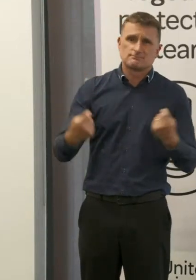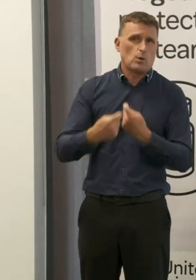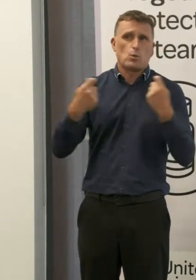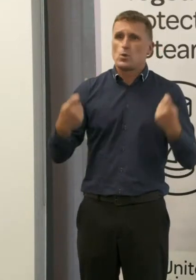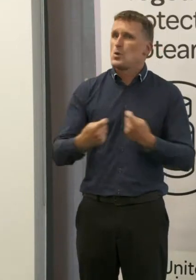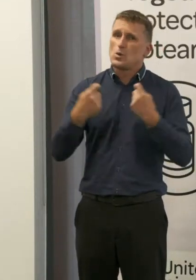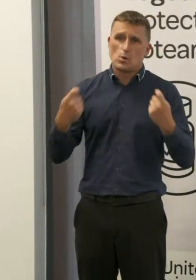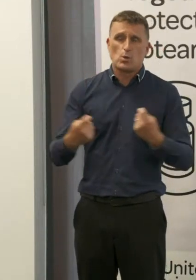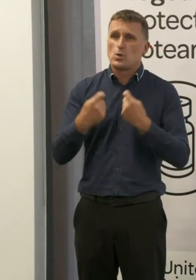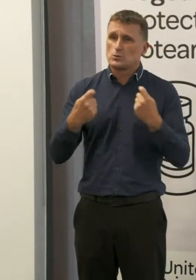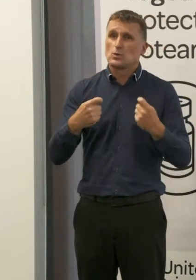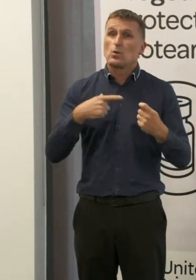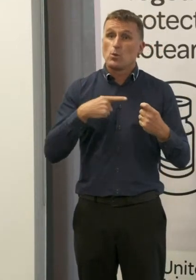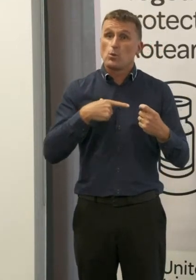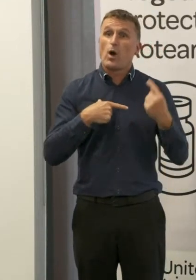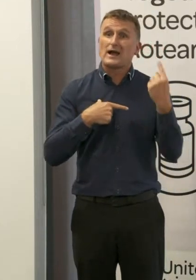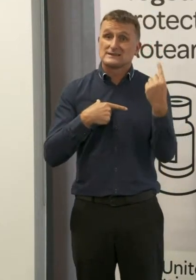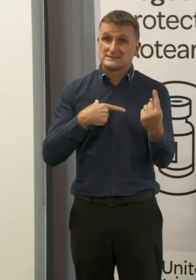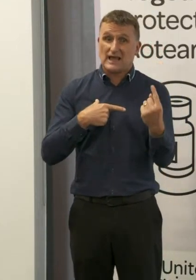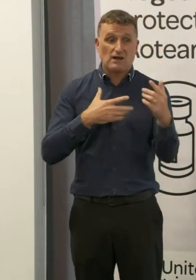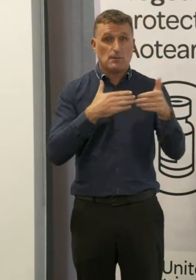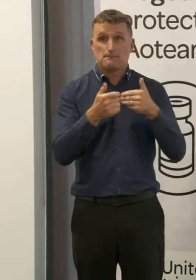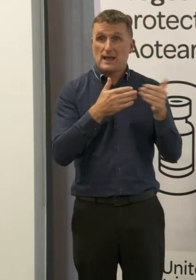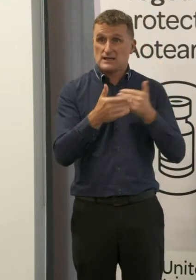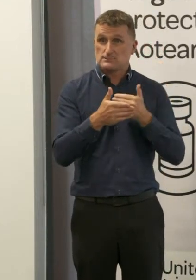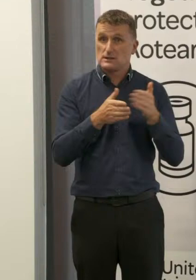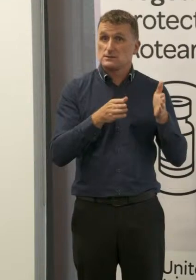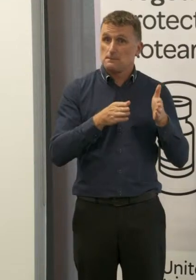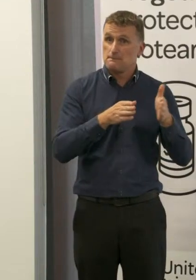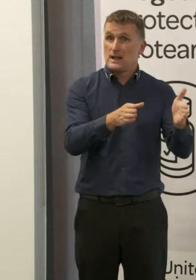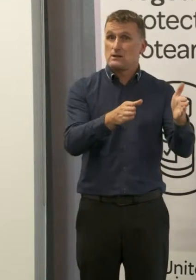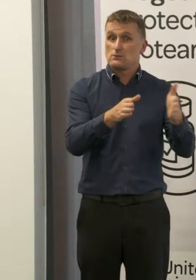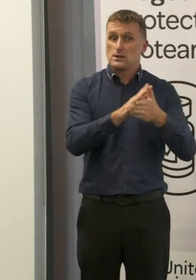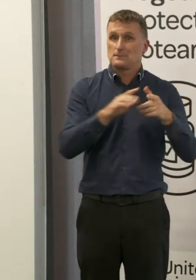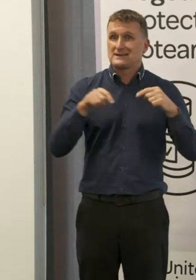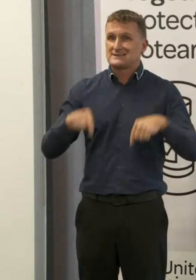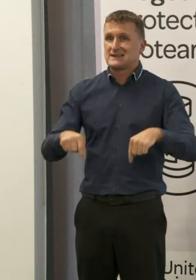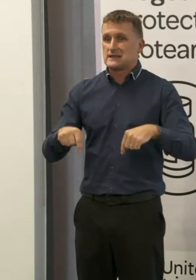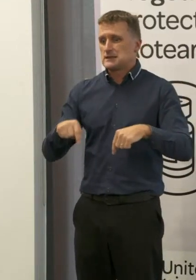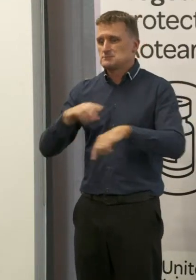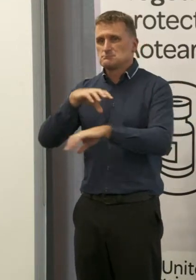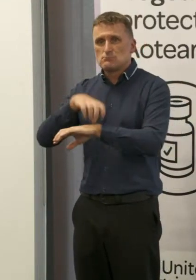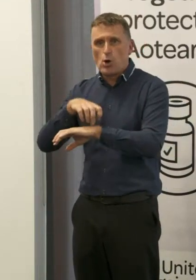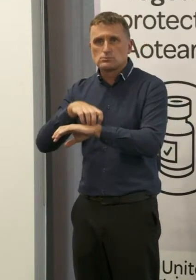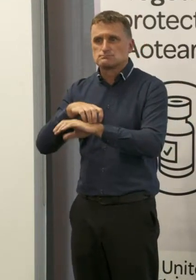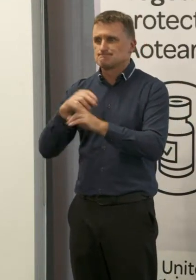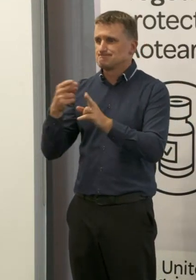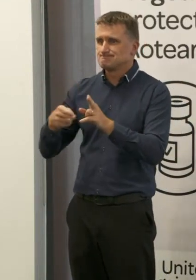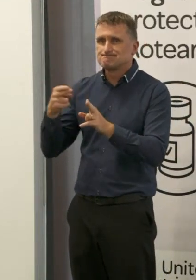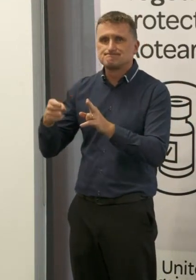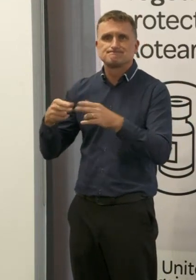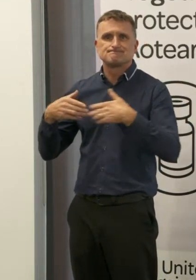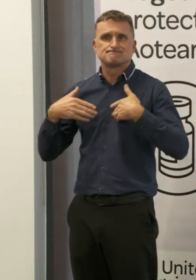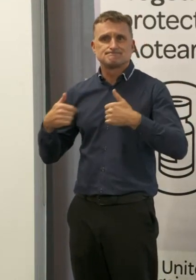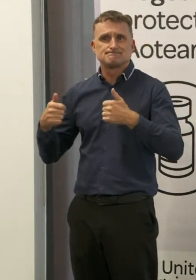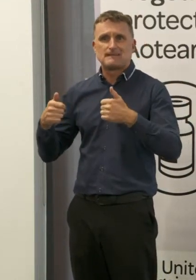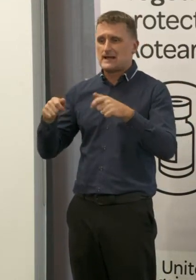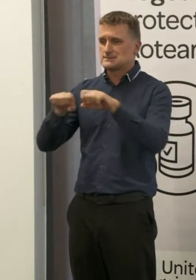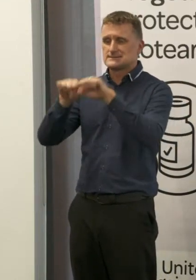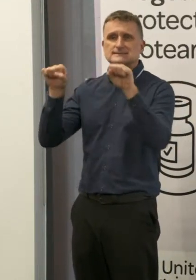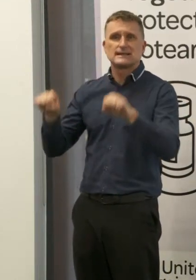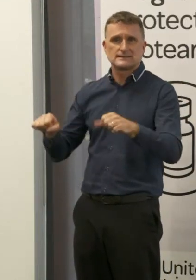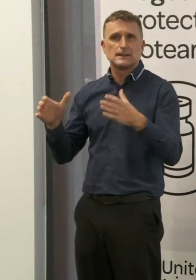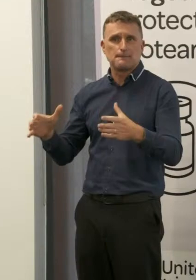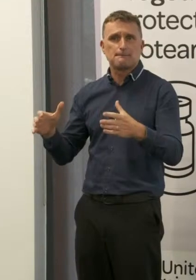this self-management pathway is what we have to create the capacity in the health system in order to be able to provide that higher level